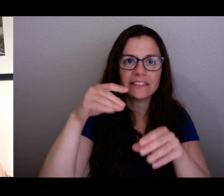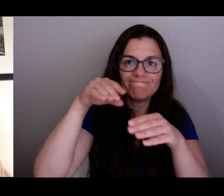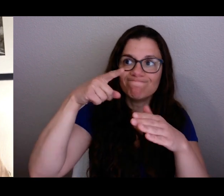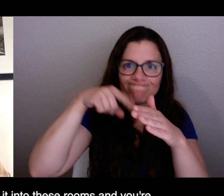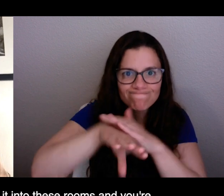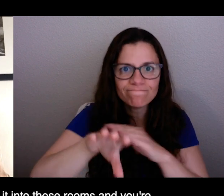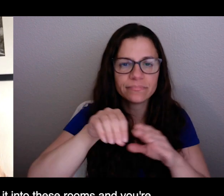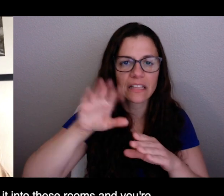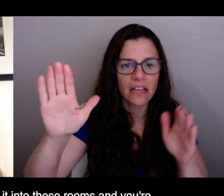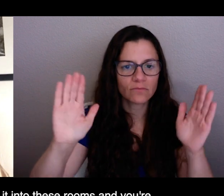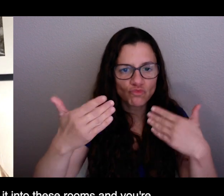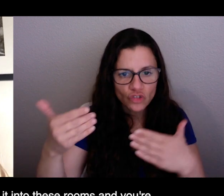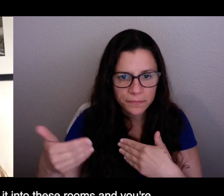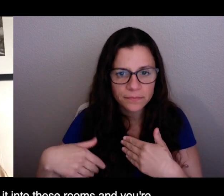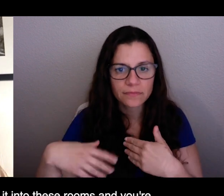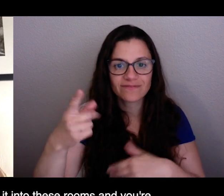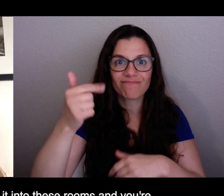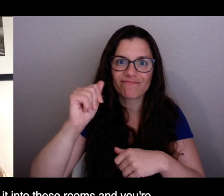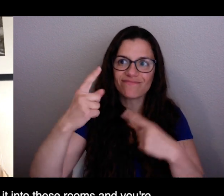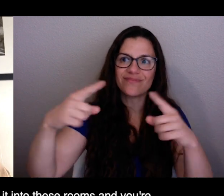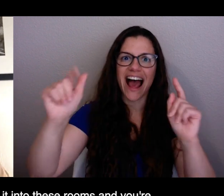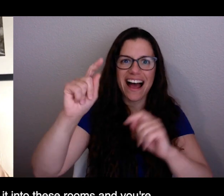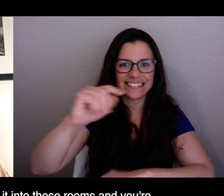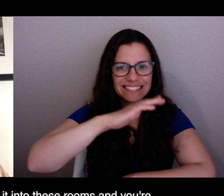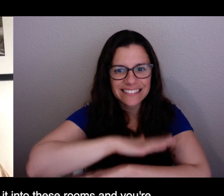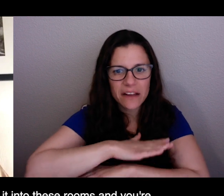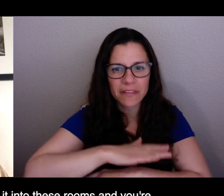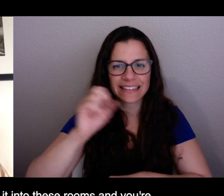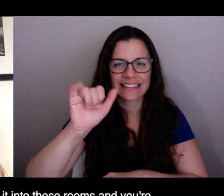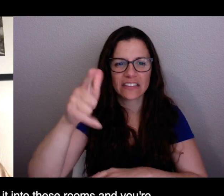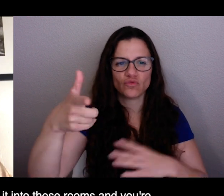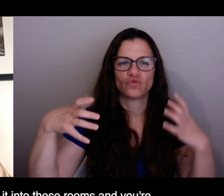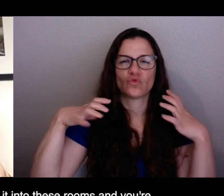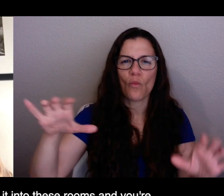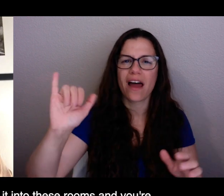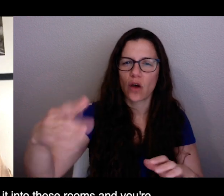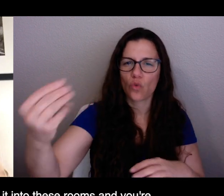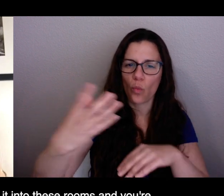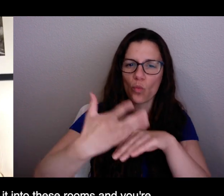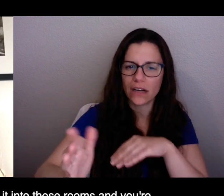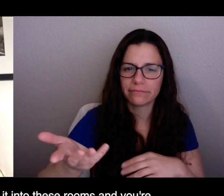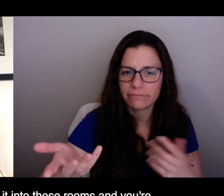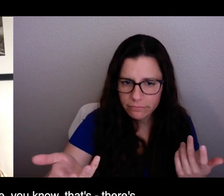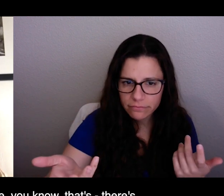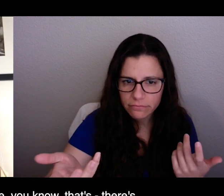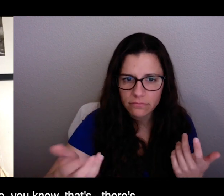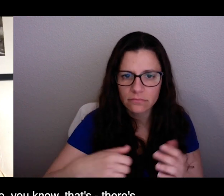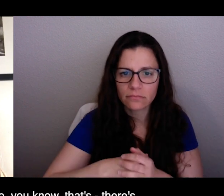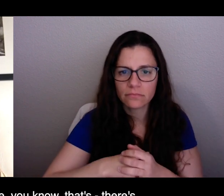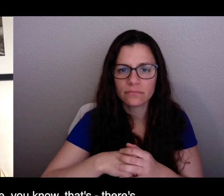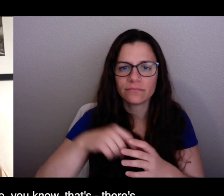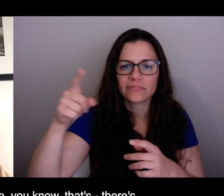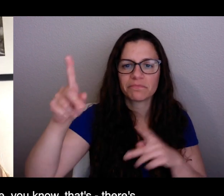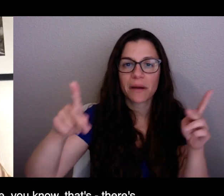and you make it into these rooms and you're finally at the table, it's like you don't want that to go